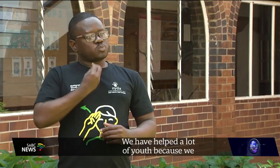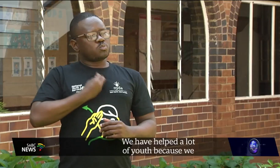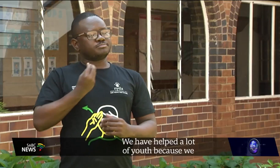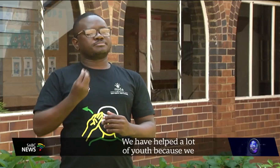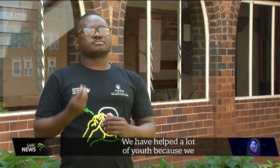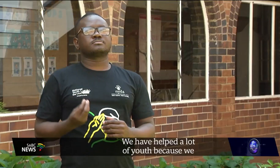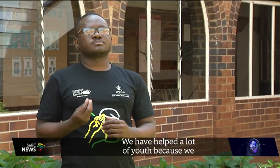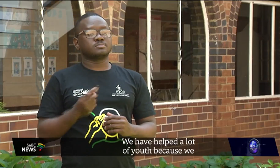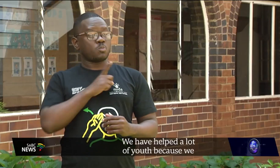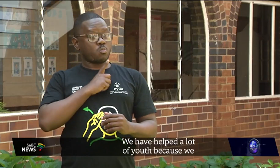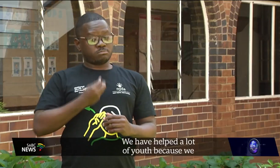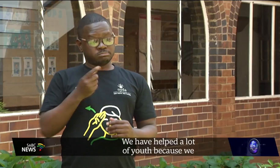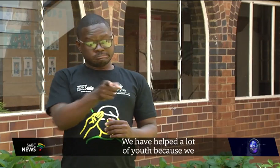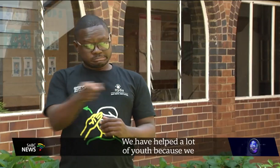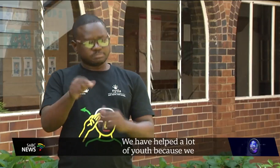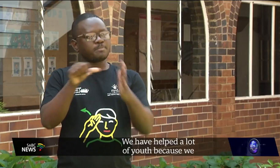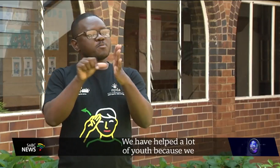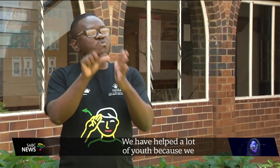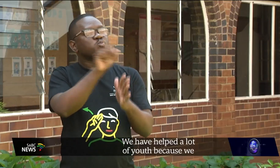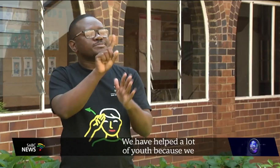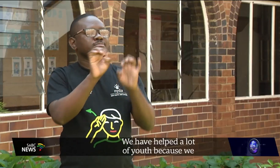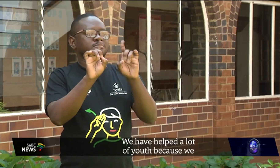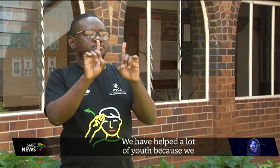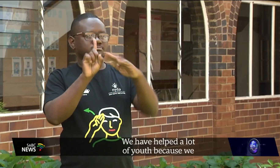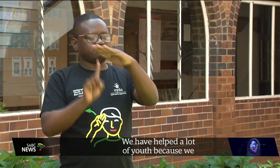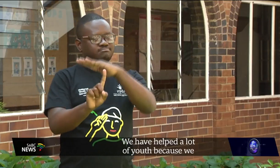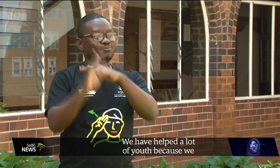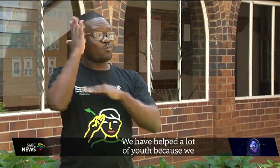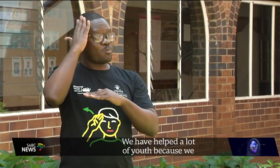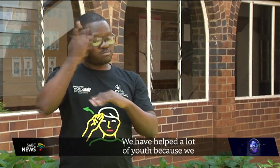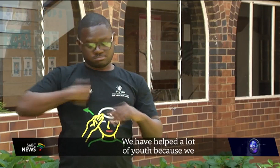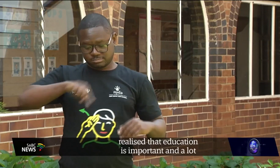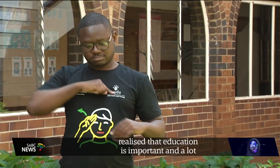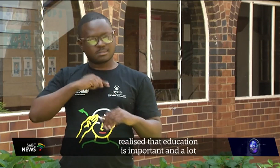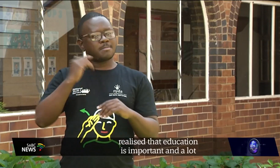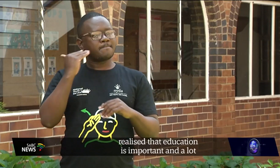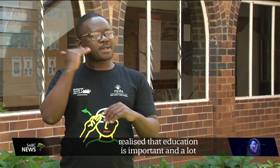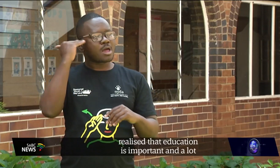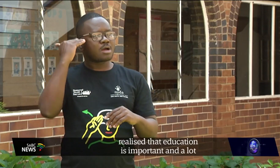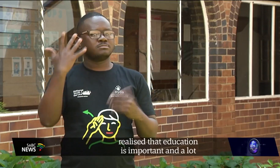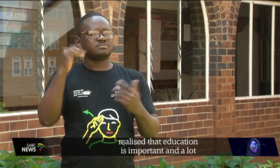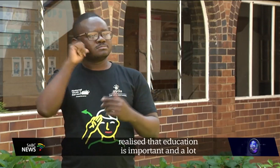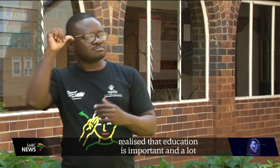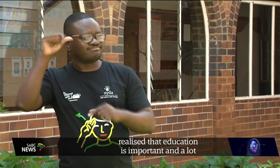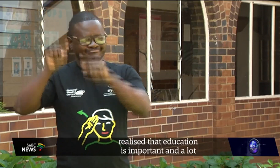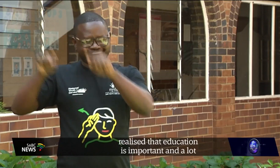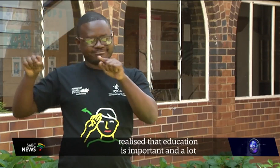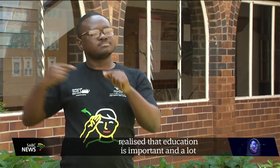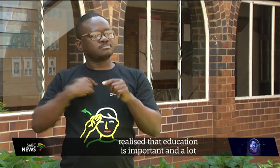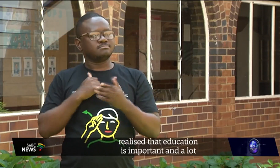Rena re thusitse youth e ngata because re bone gore education ke yona e leng important, and batswadi ba